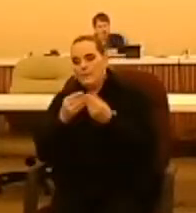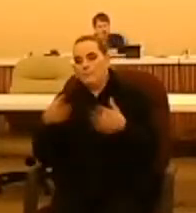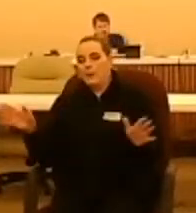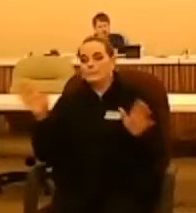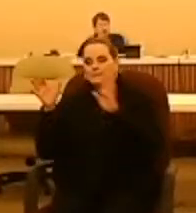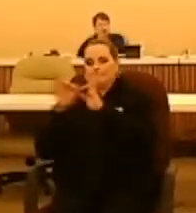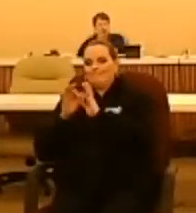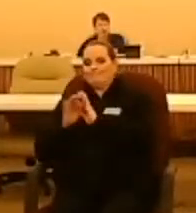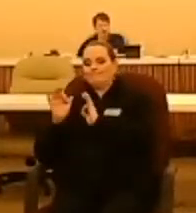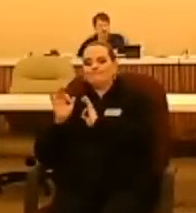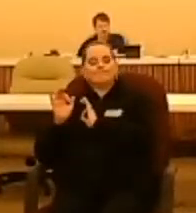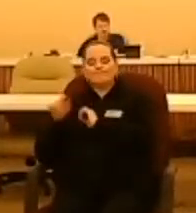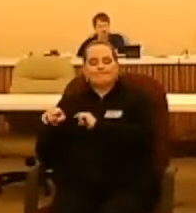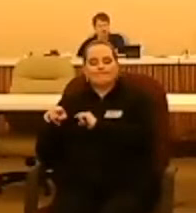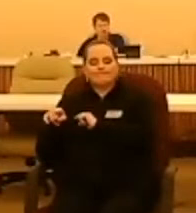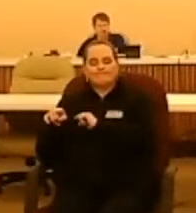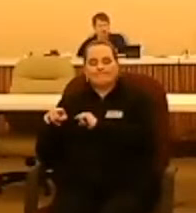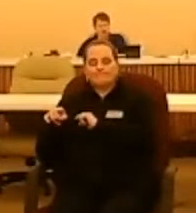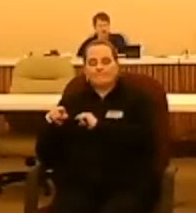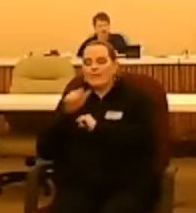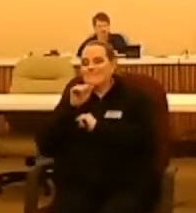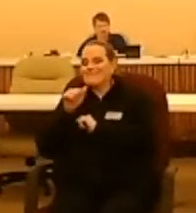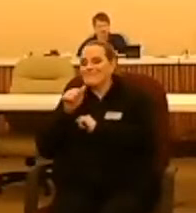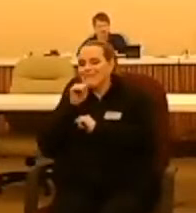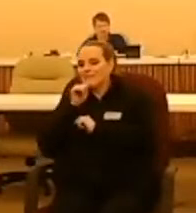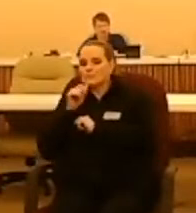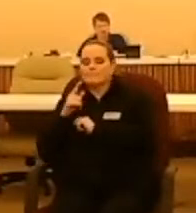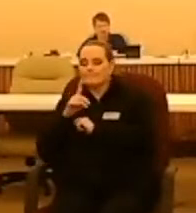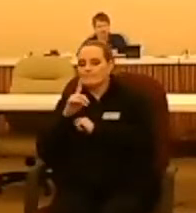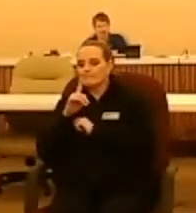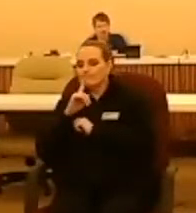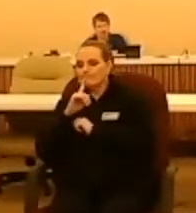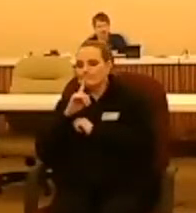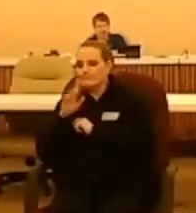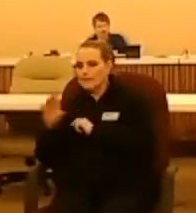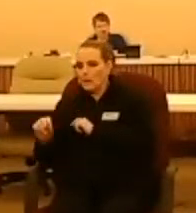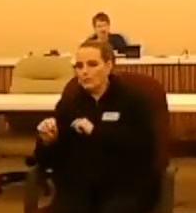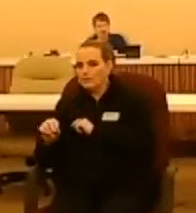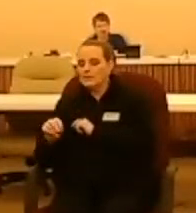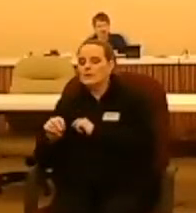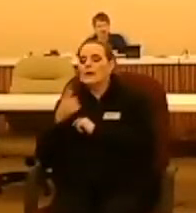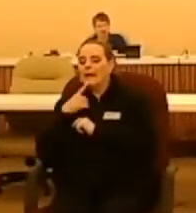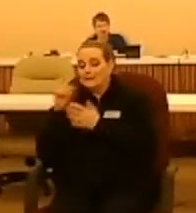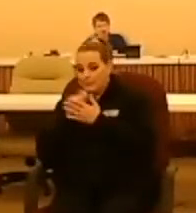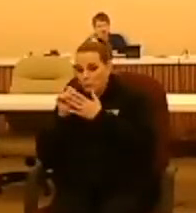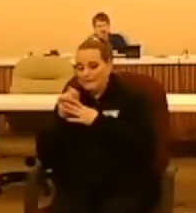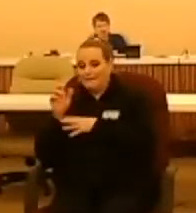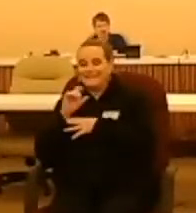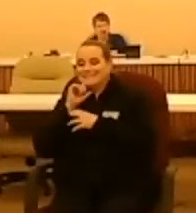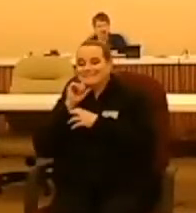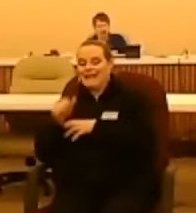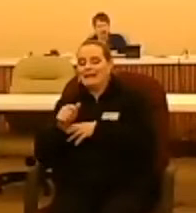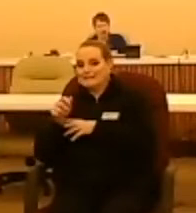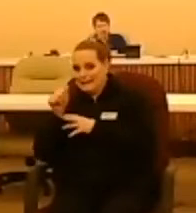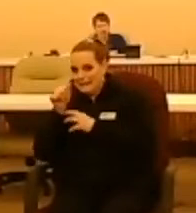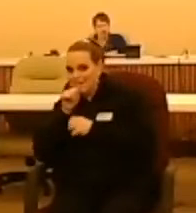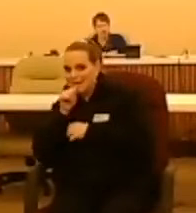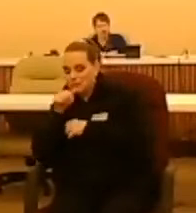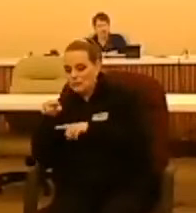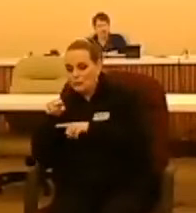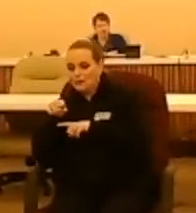that one is not confidential and has to be written with the understanding that it is not confidential. And so I shouldn't have